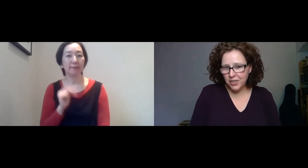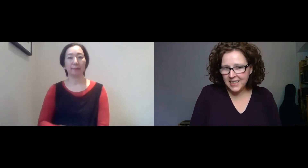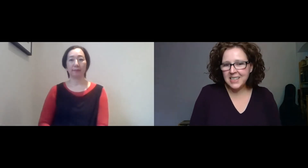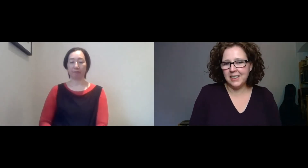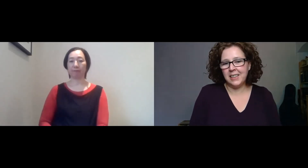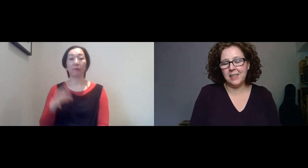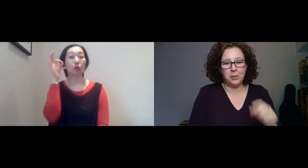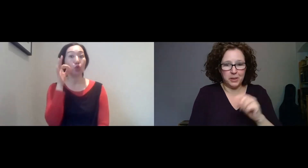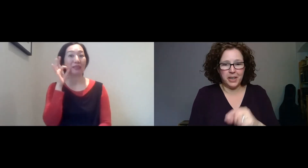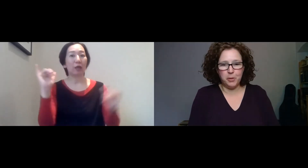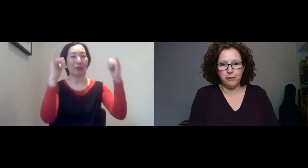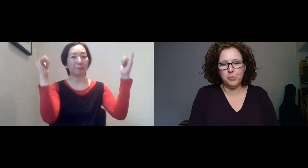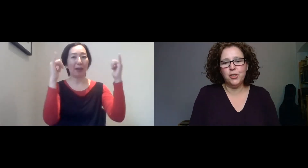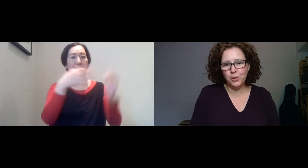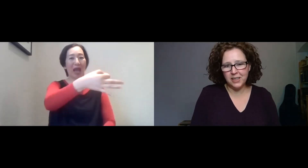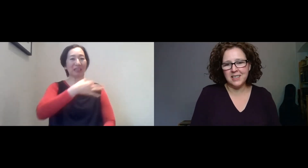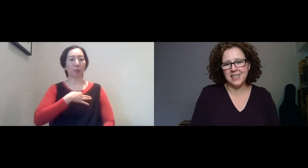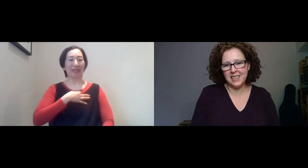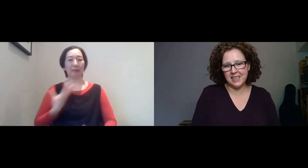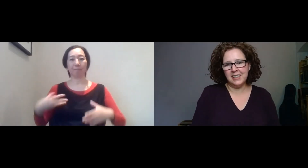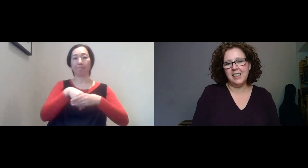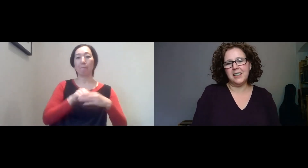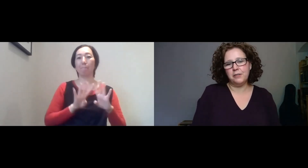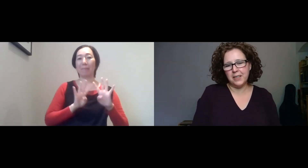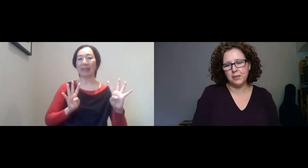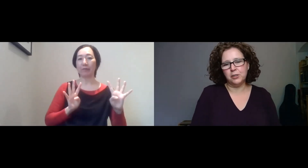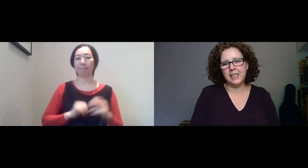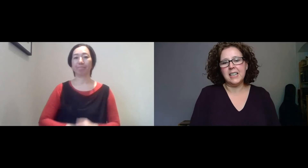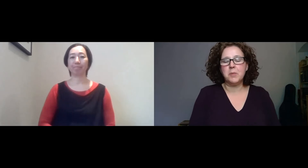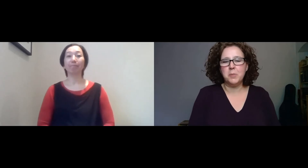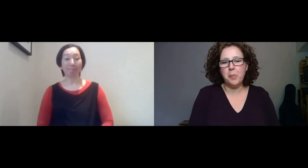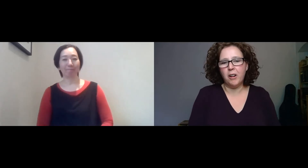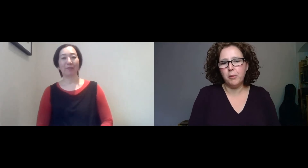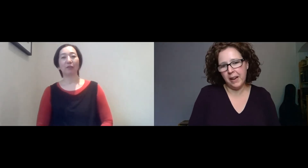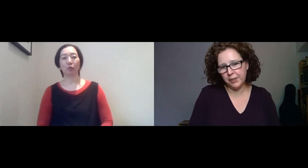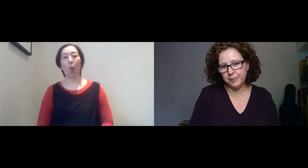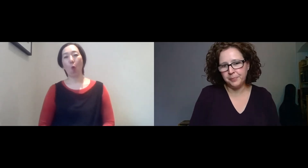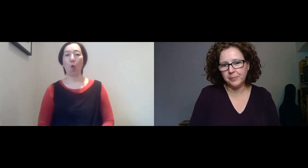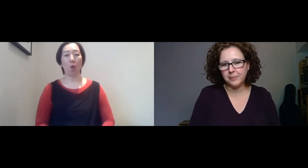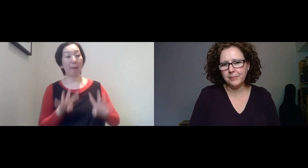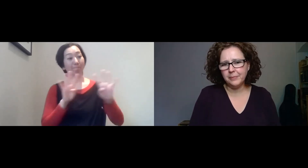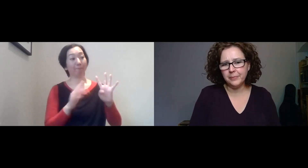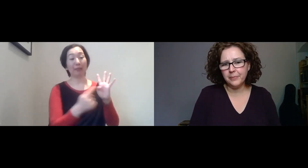In Tunisia, when I performed in Tunis, in the city, at the festival, they asked me to be a part of a panel.